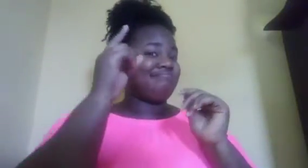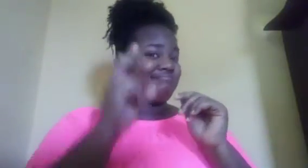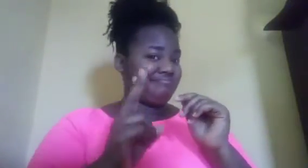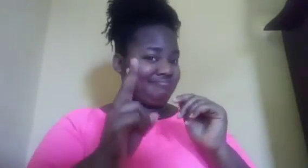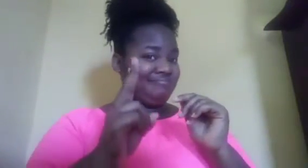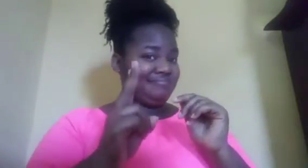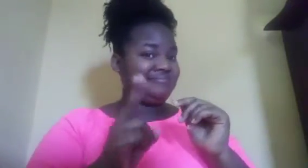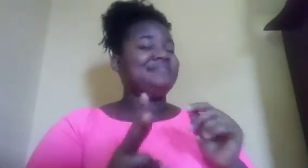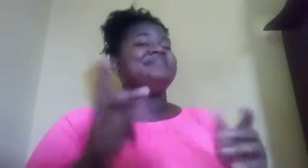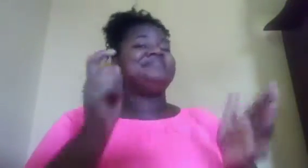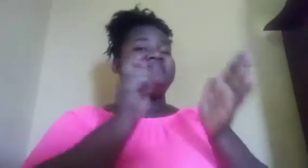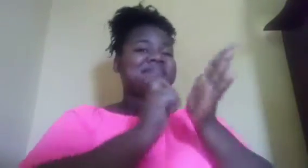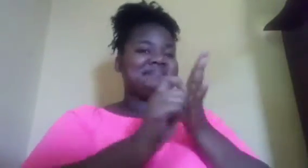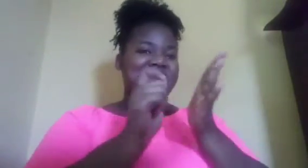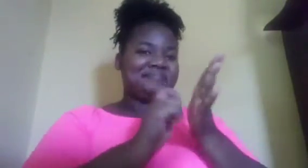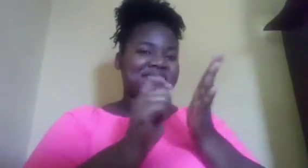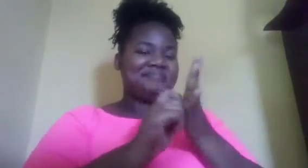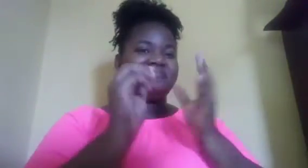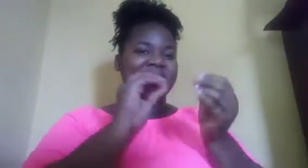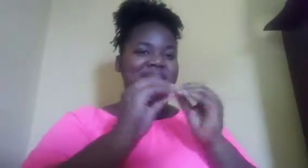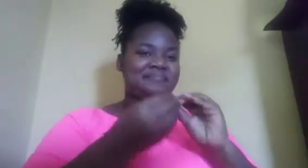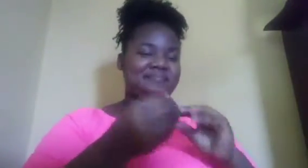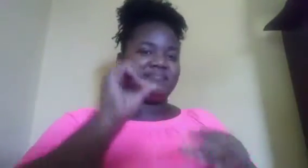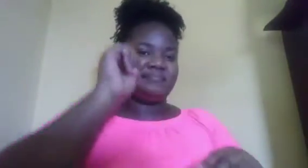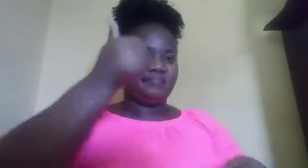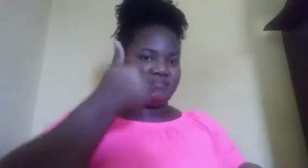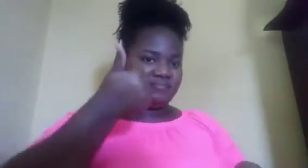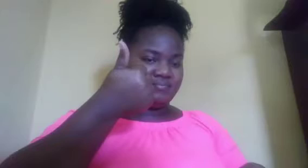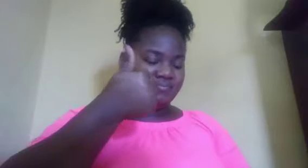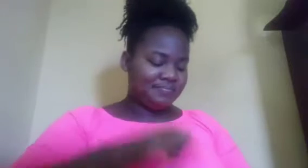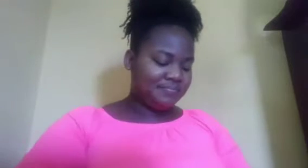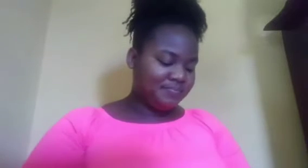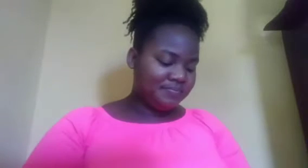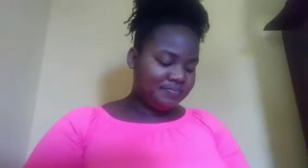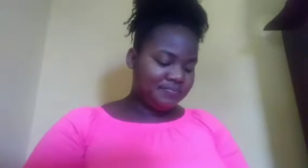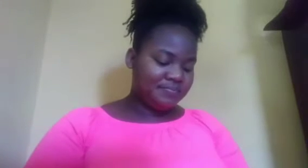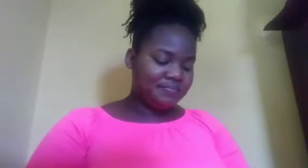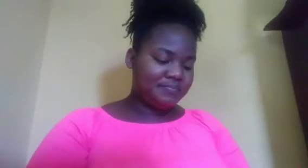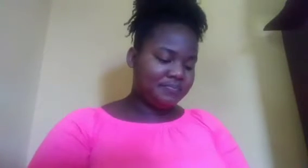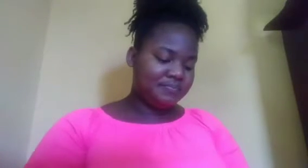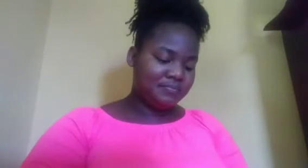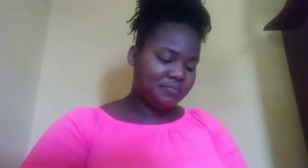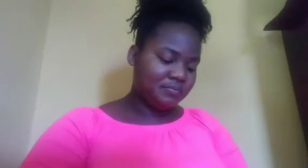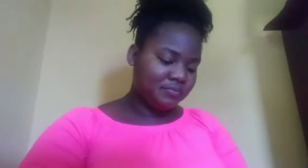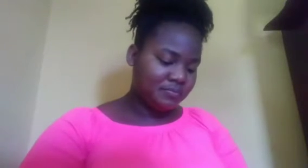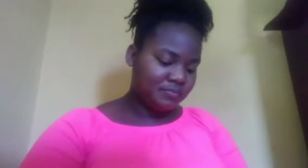Again, we got another half. So we're writing number 10.